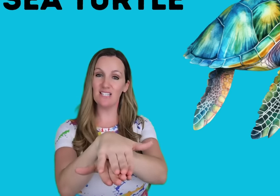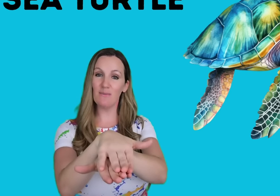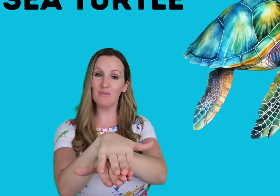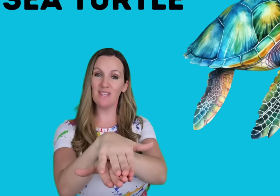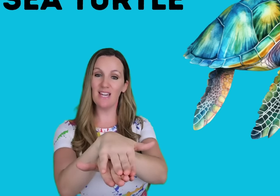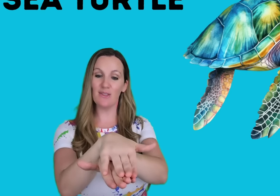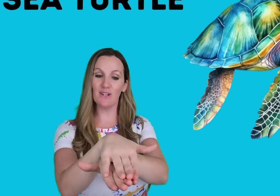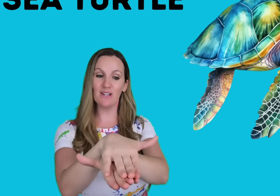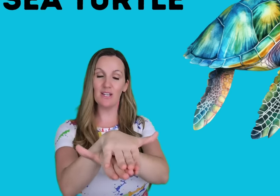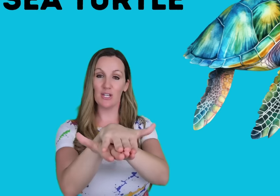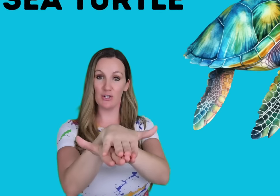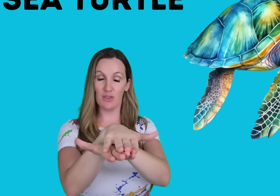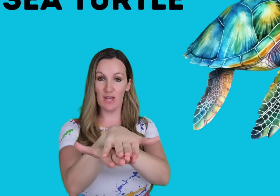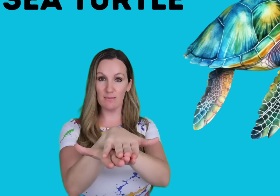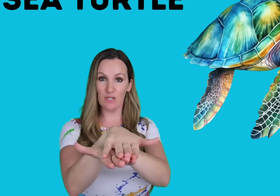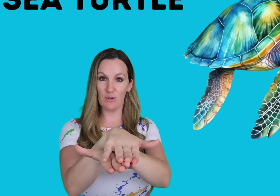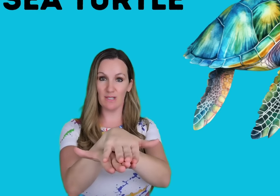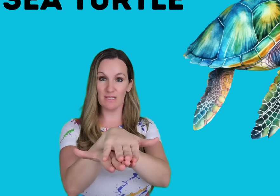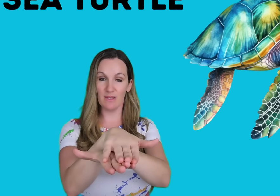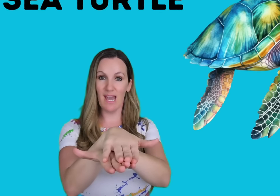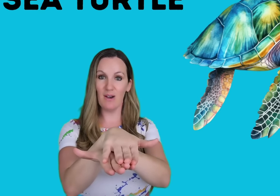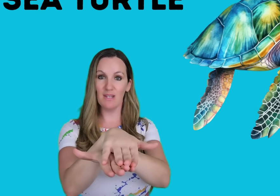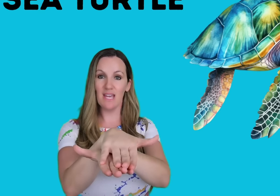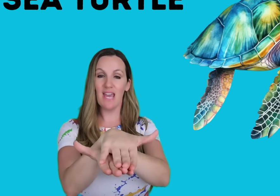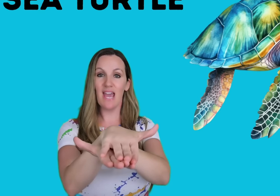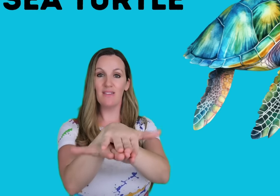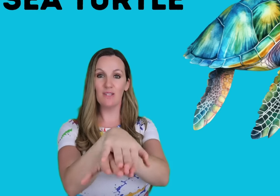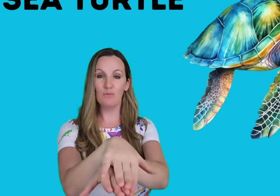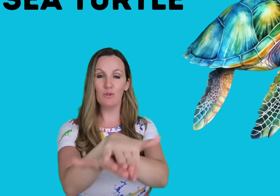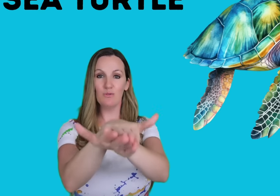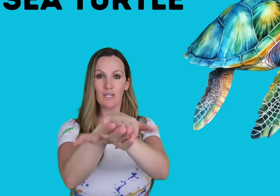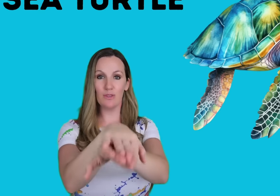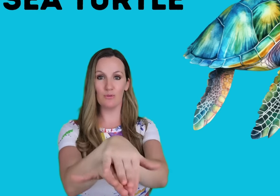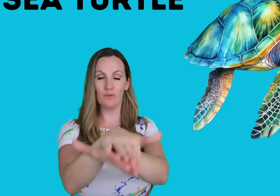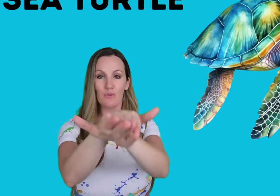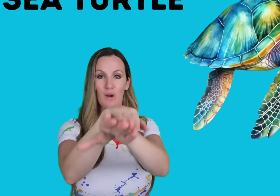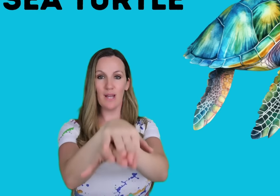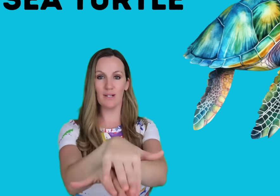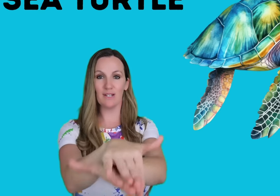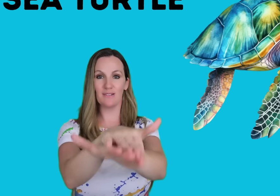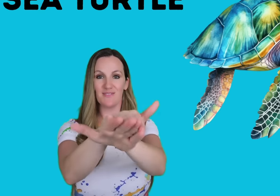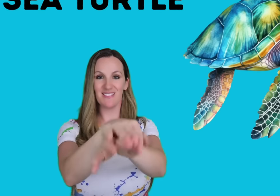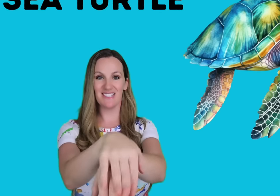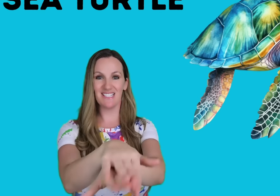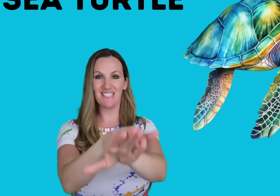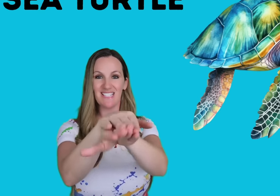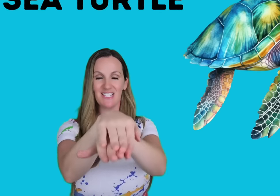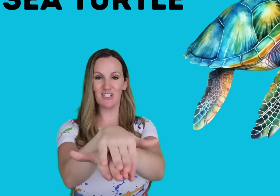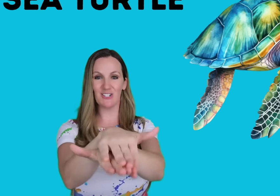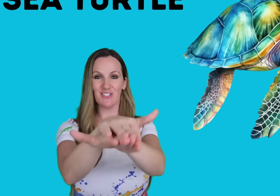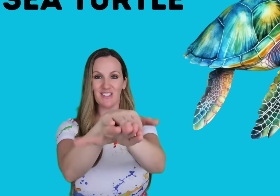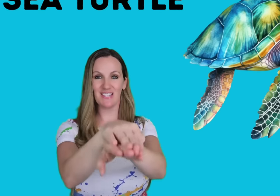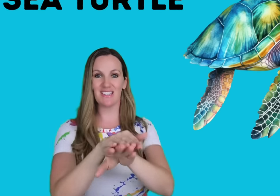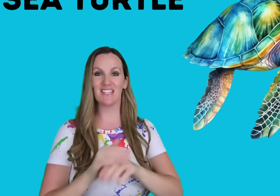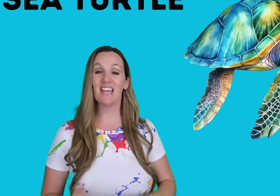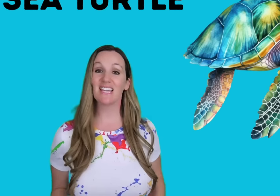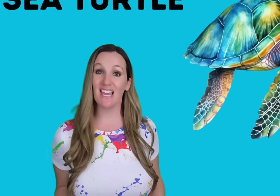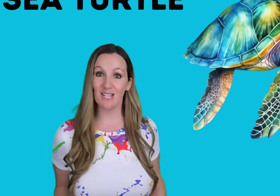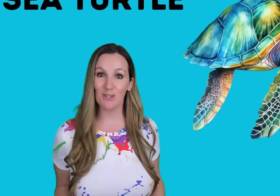of the other. Your thumbs are going to be out, and then you move it through the water. Sea turtle. Can you